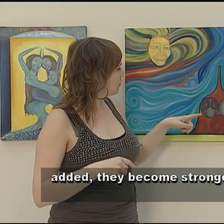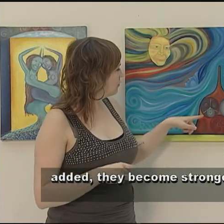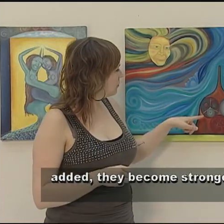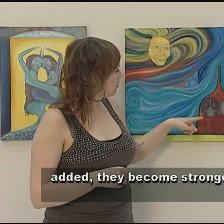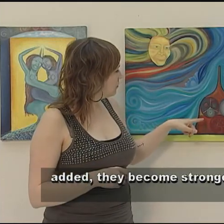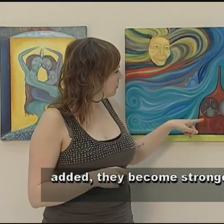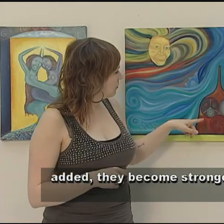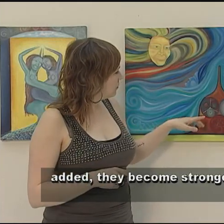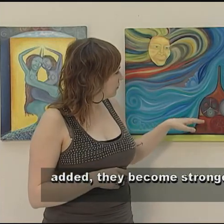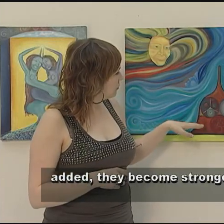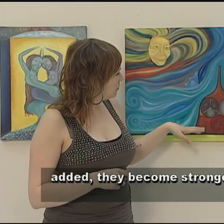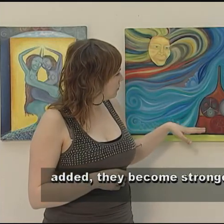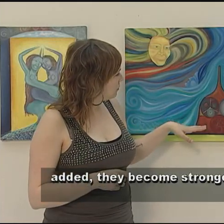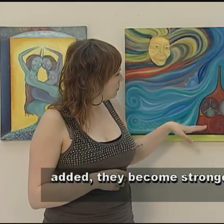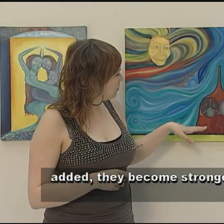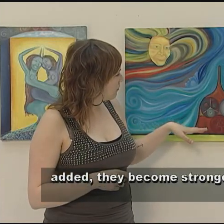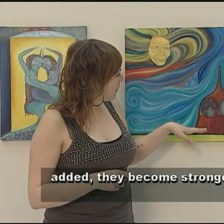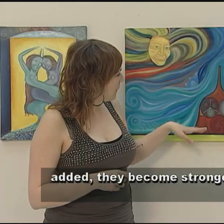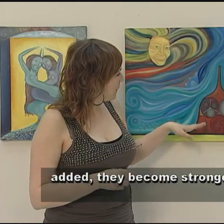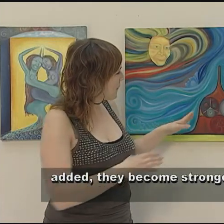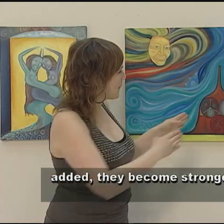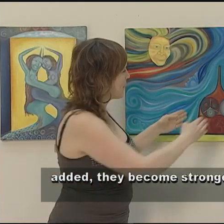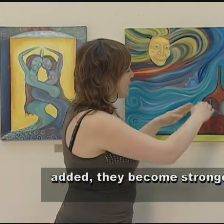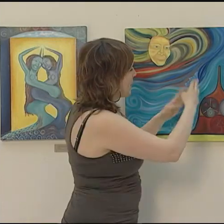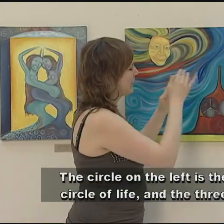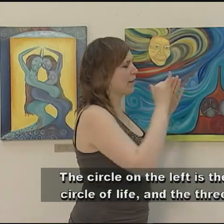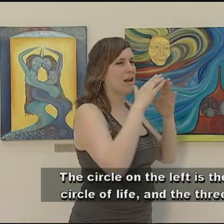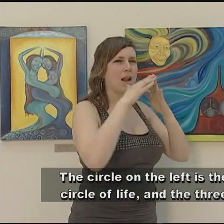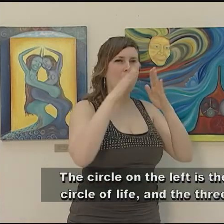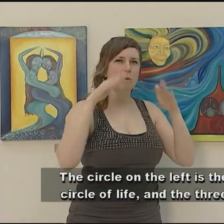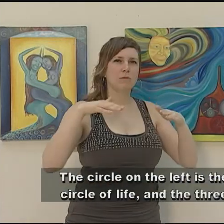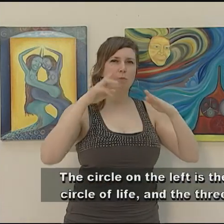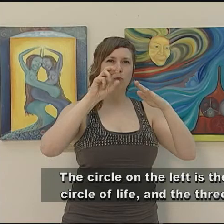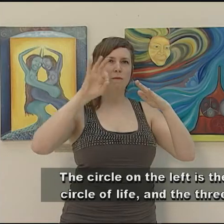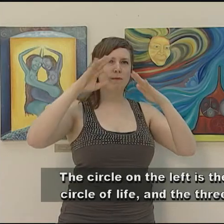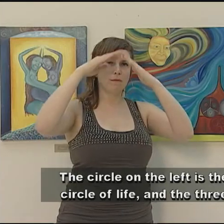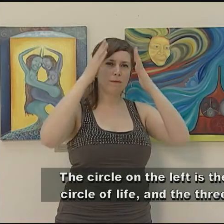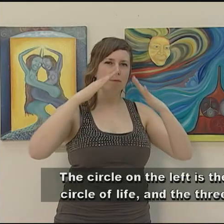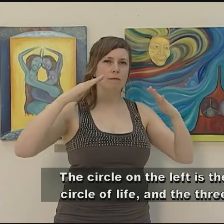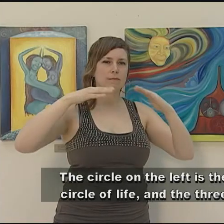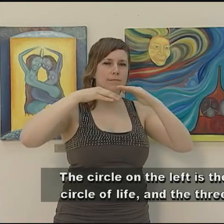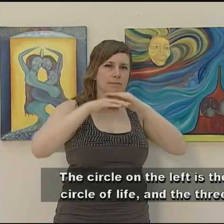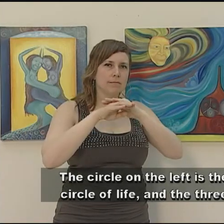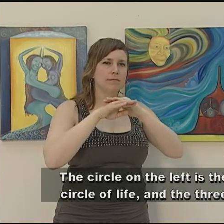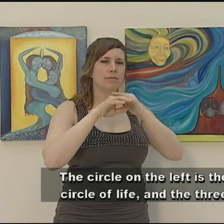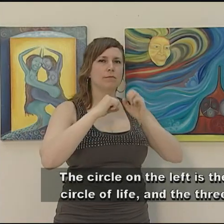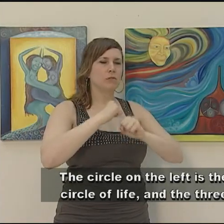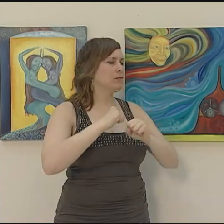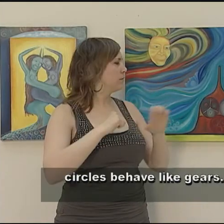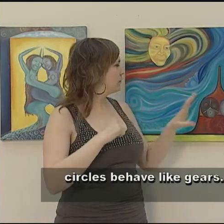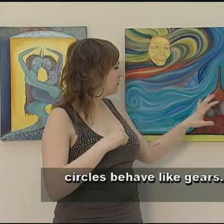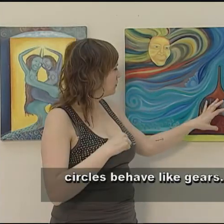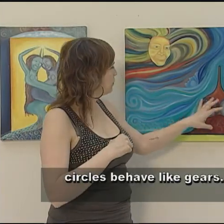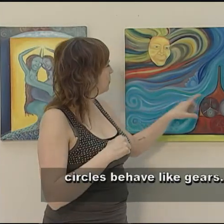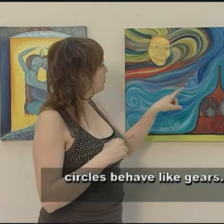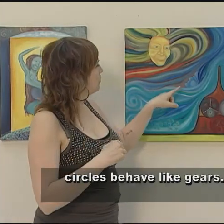added, they become stronger. The circle on the left is the circle of life, and the 3 circles behave